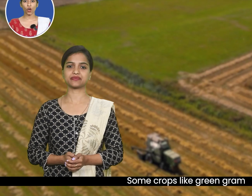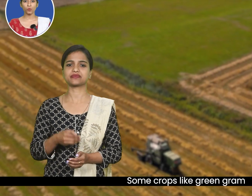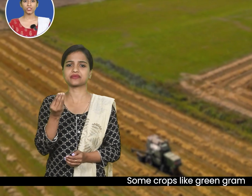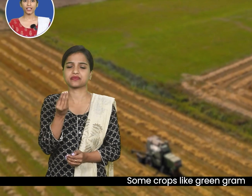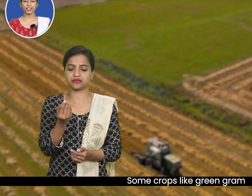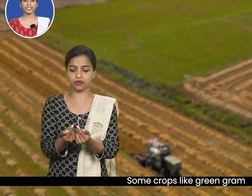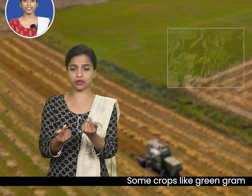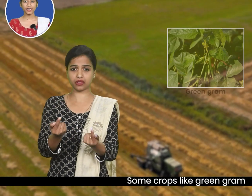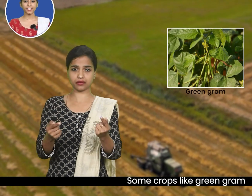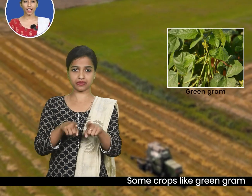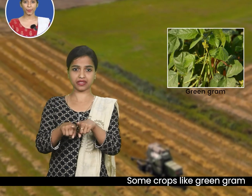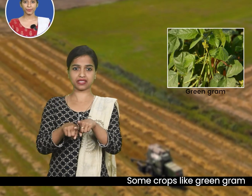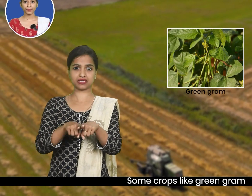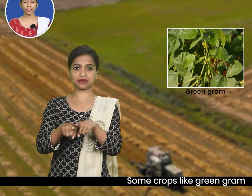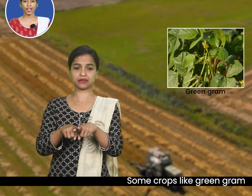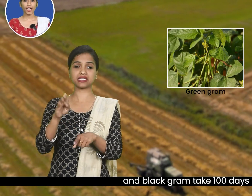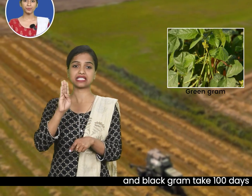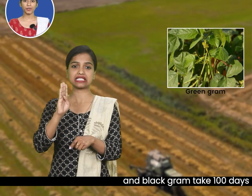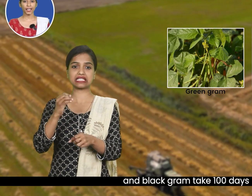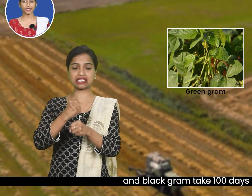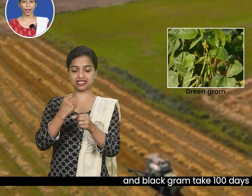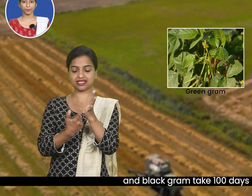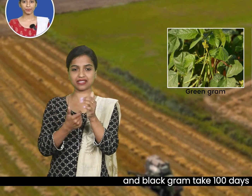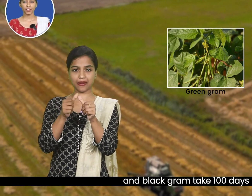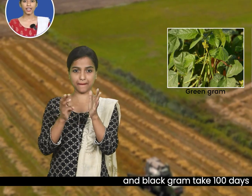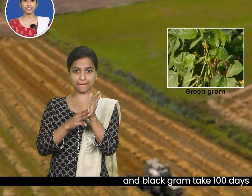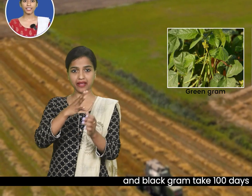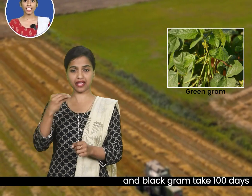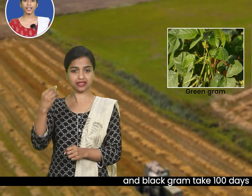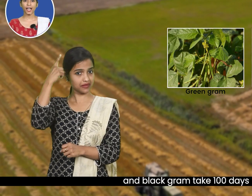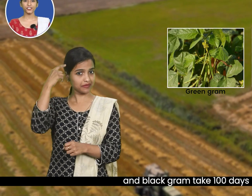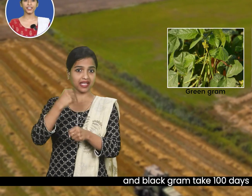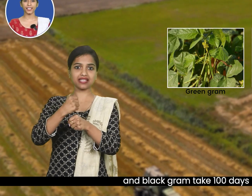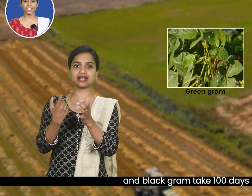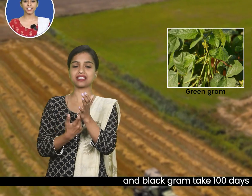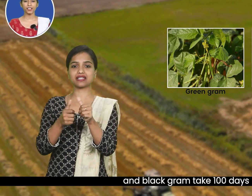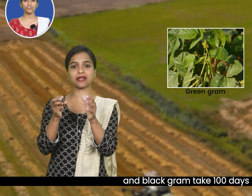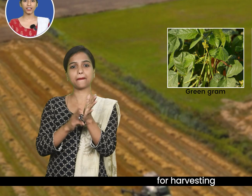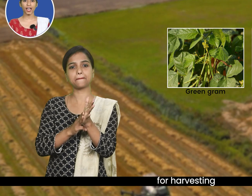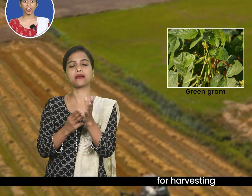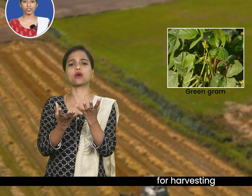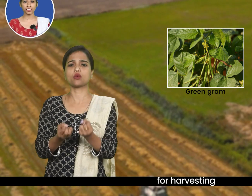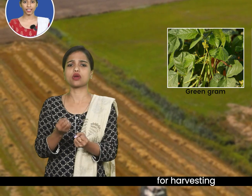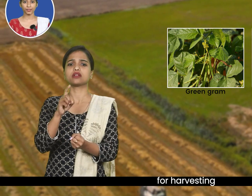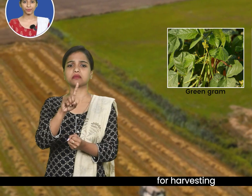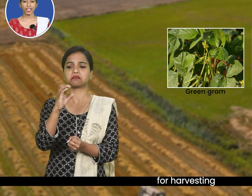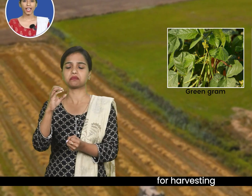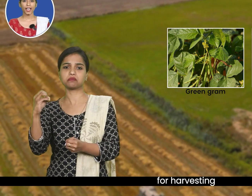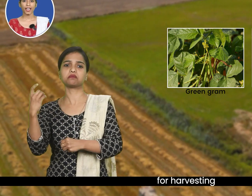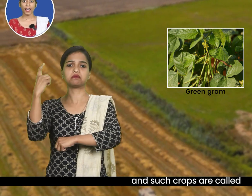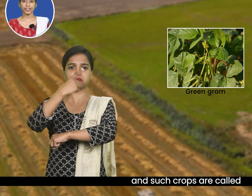Some crops like green gram and black gram take 100 days for